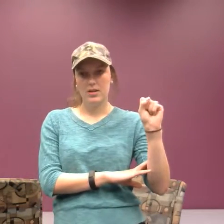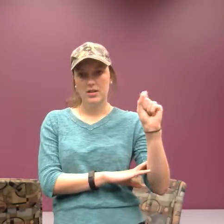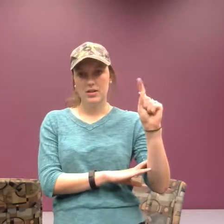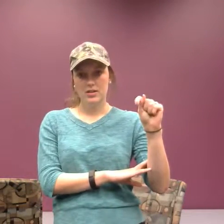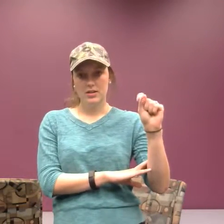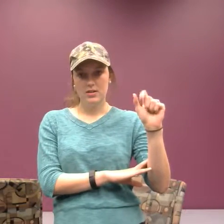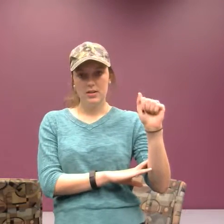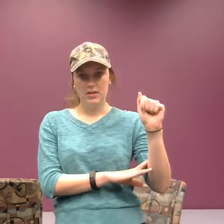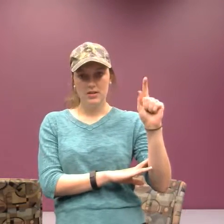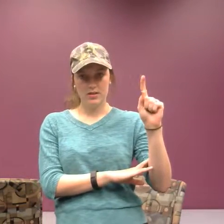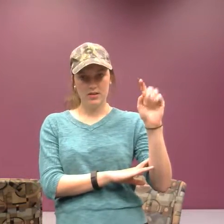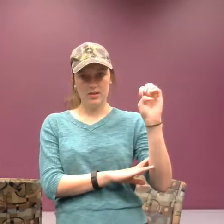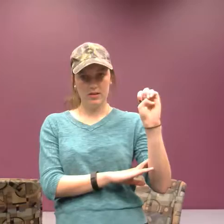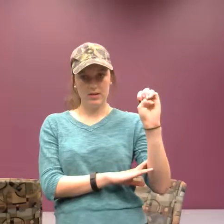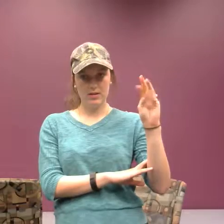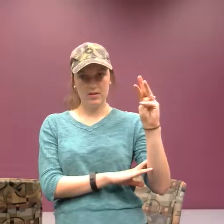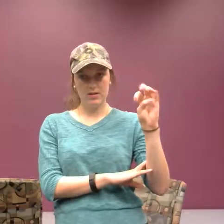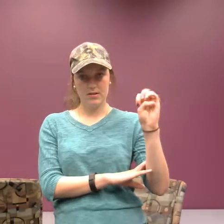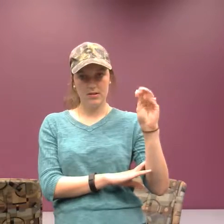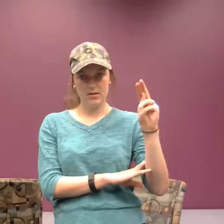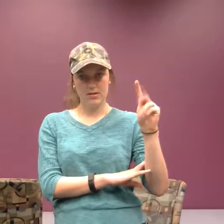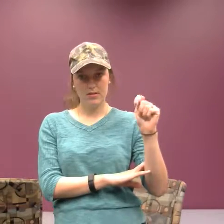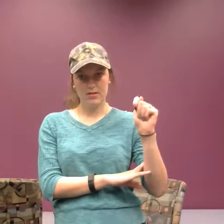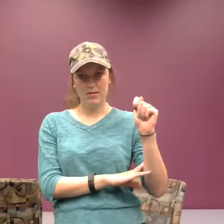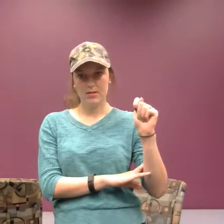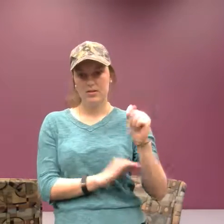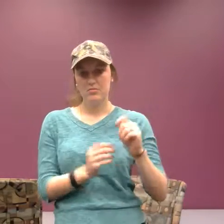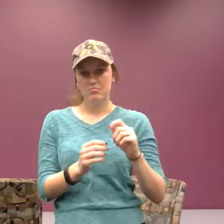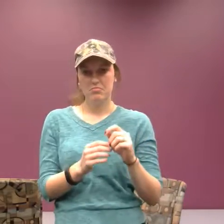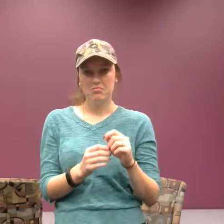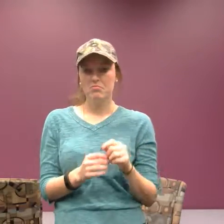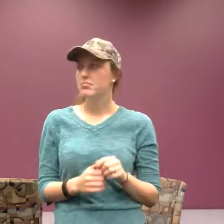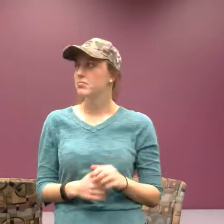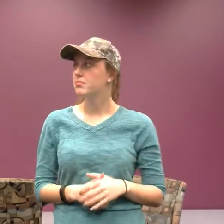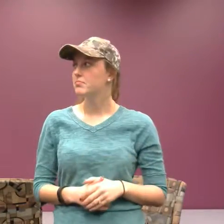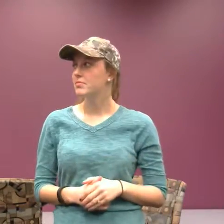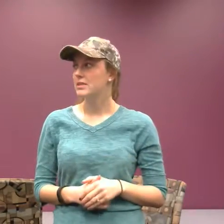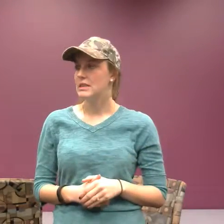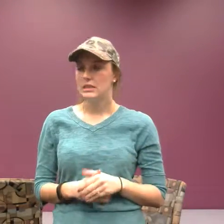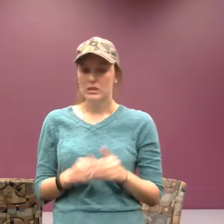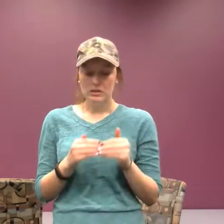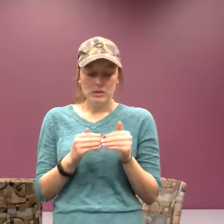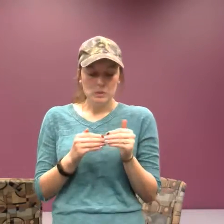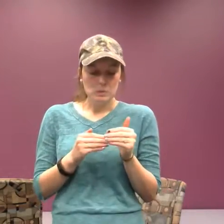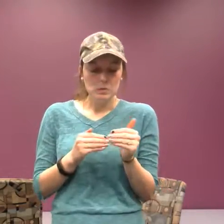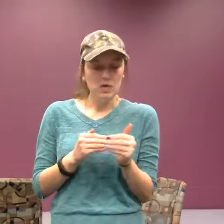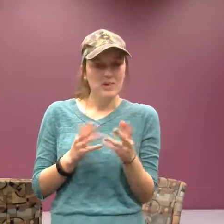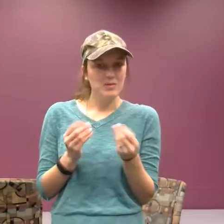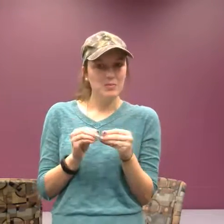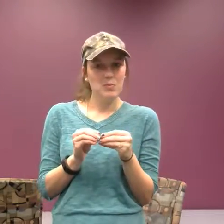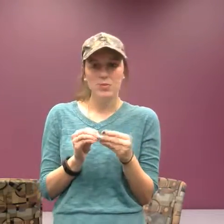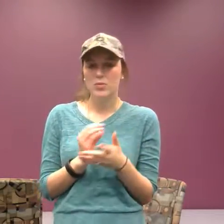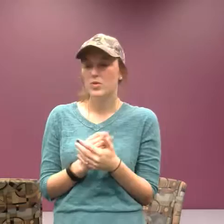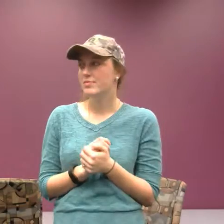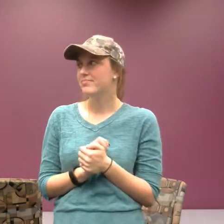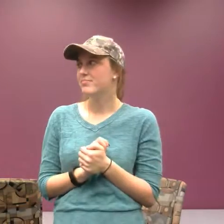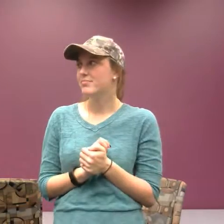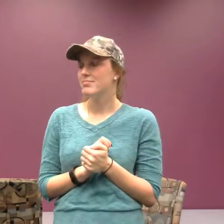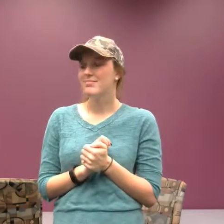Now, let's just push the envelope here a little bit and just see what happens. Suppose they said we spent a